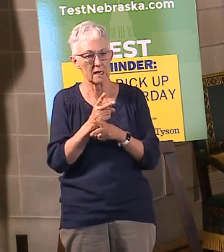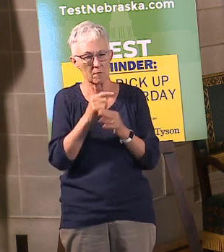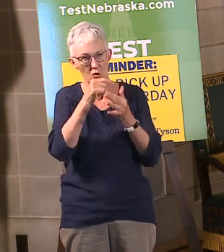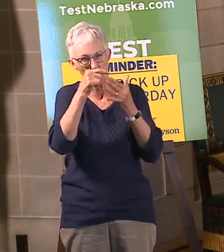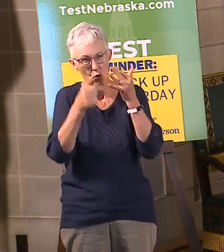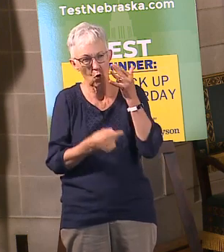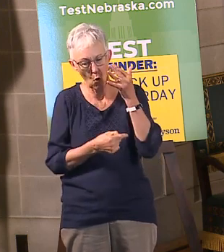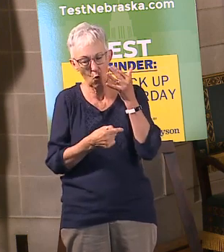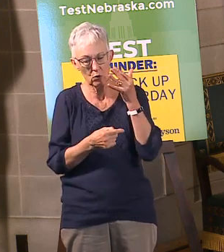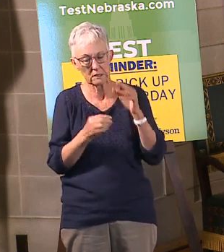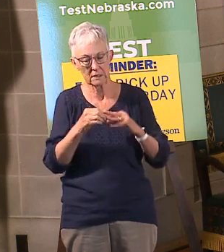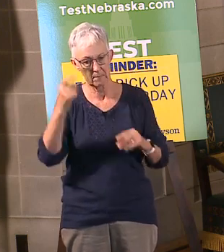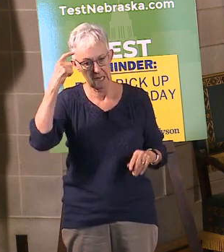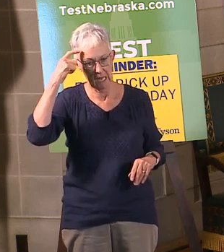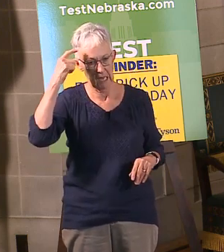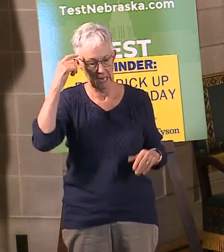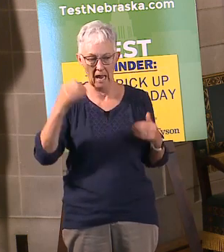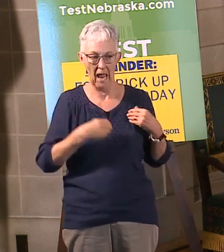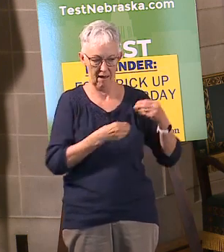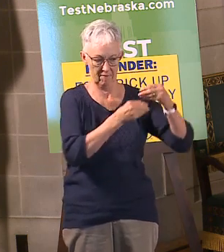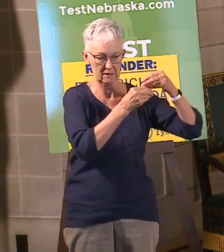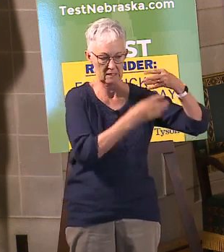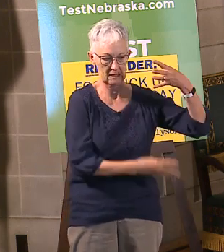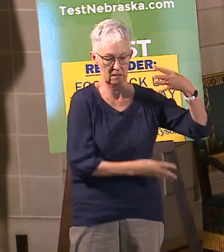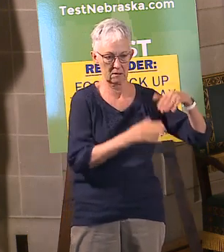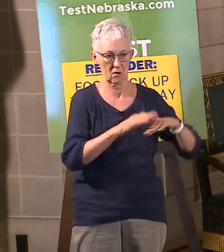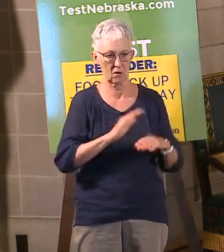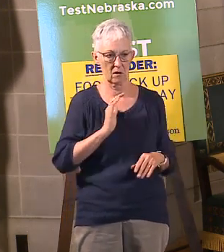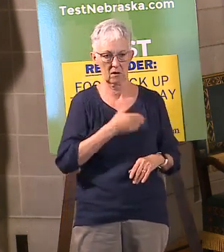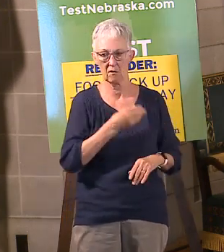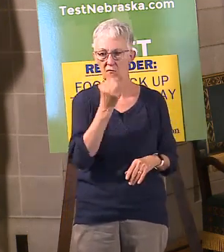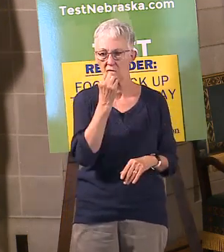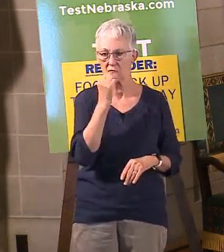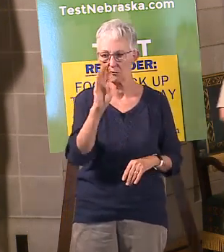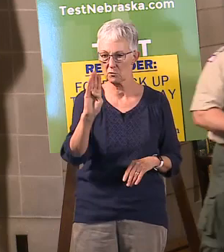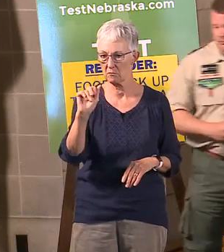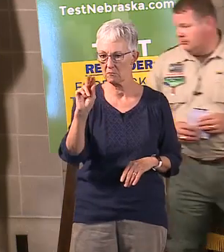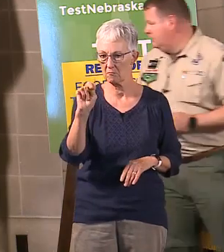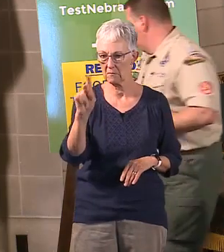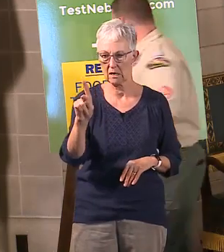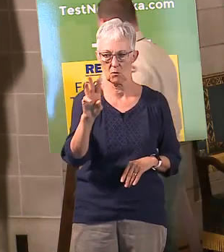a more comprehensive list on the food bank's website as well.